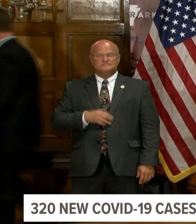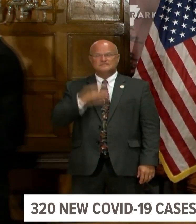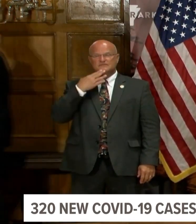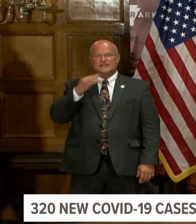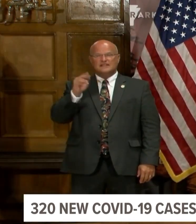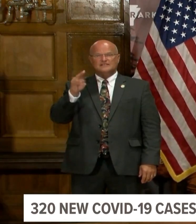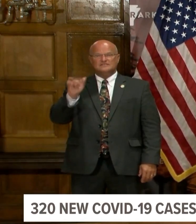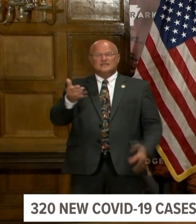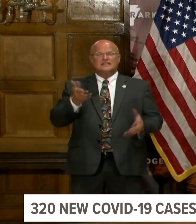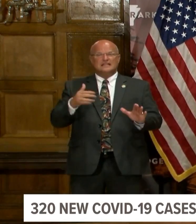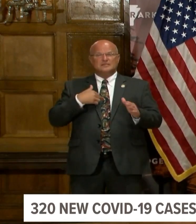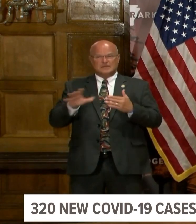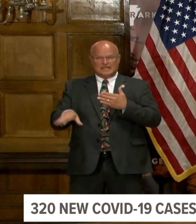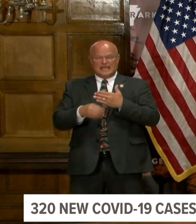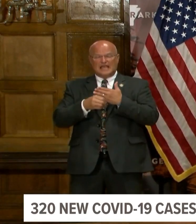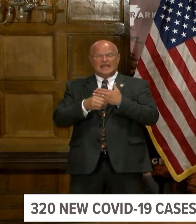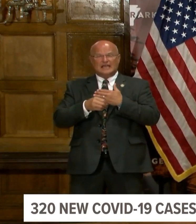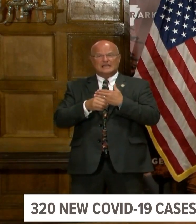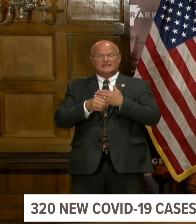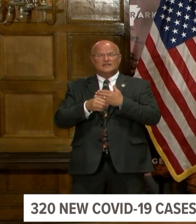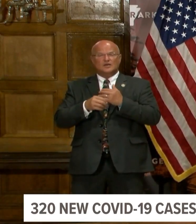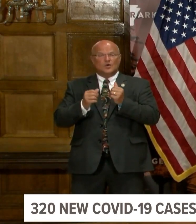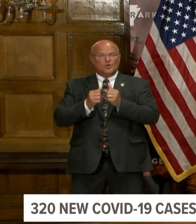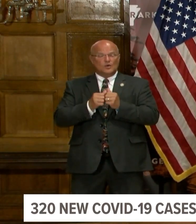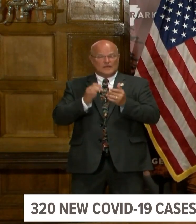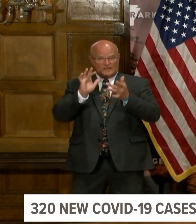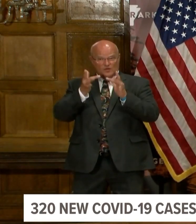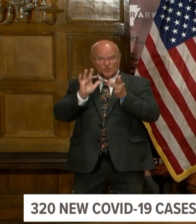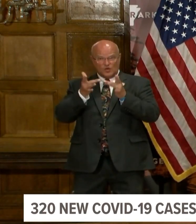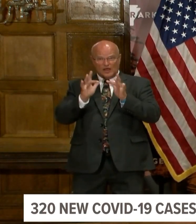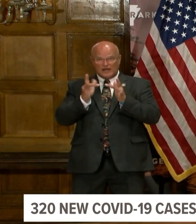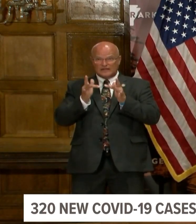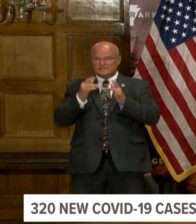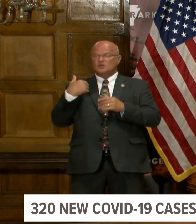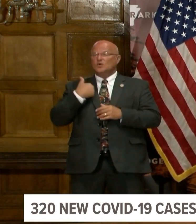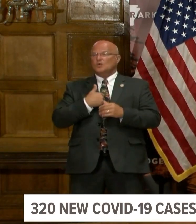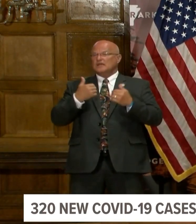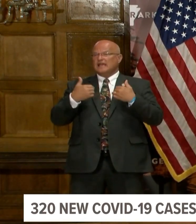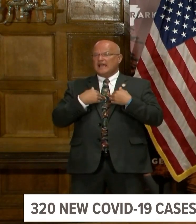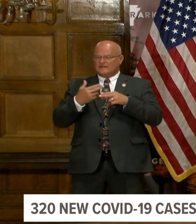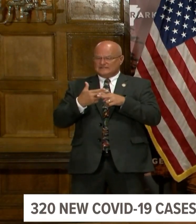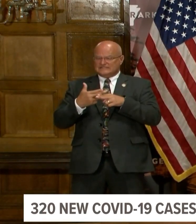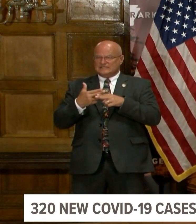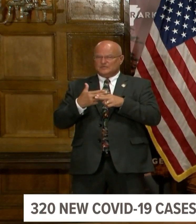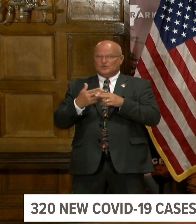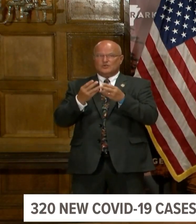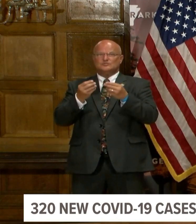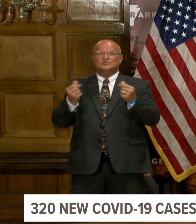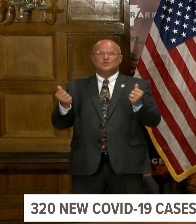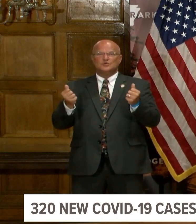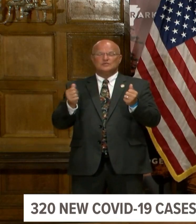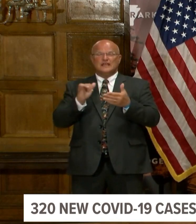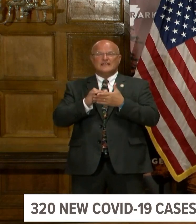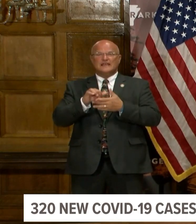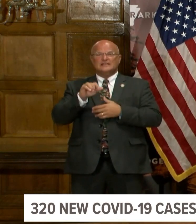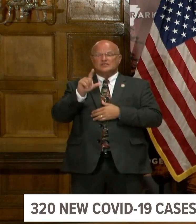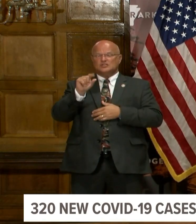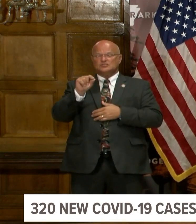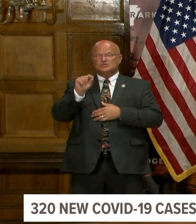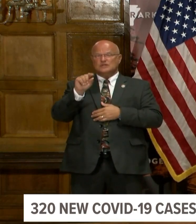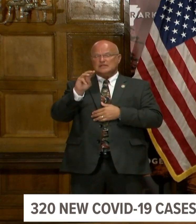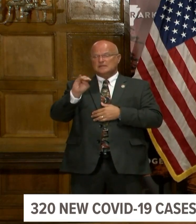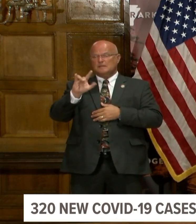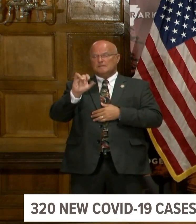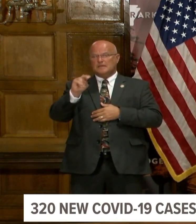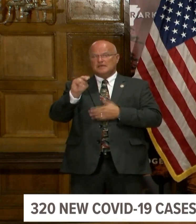Thank you, Johnny. And let me add on the wireless, we have the temporary solution, which is a $20 million we